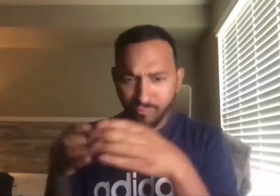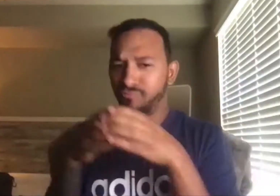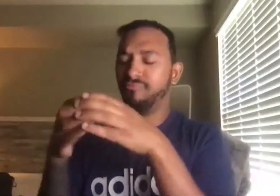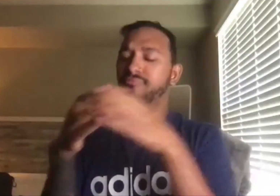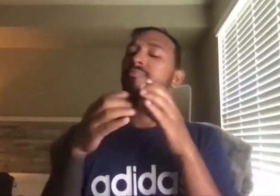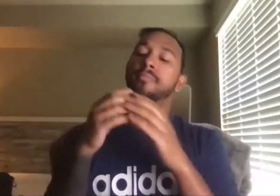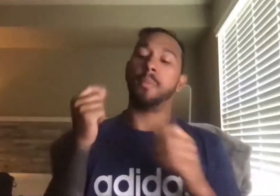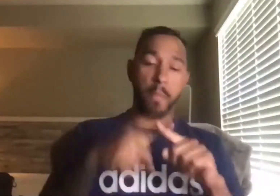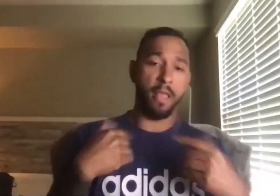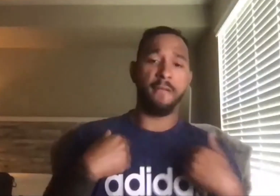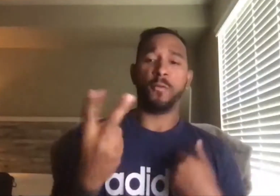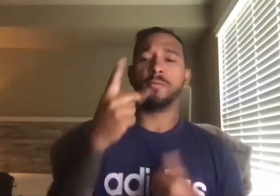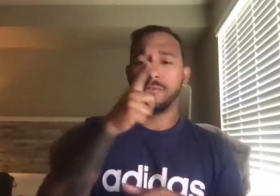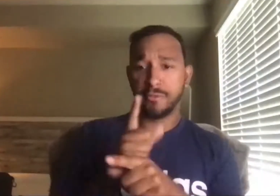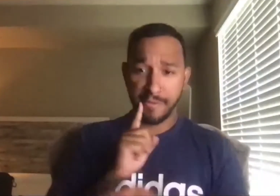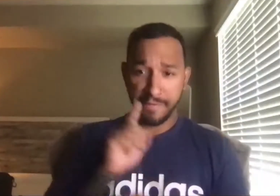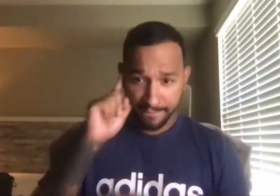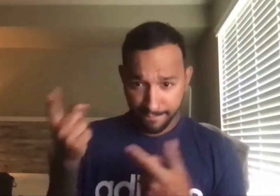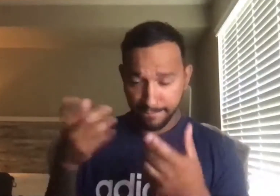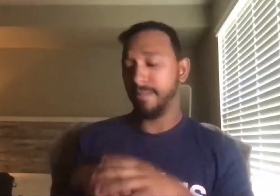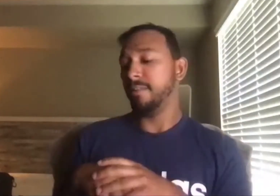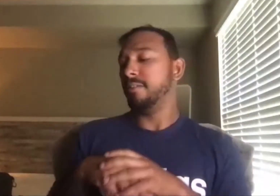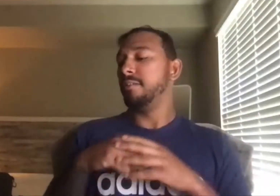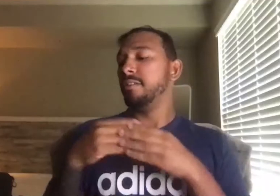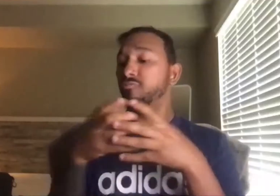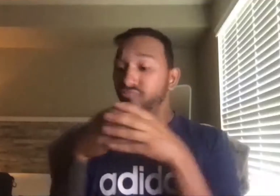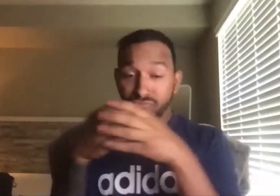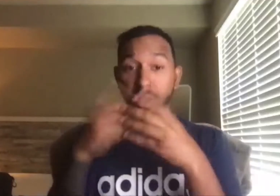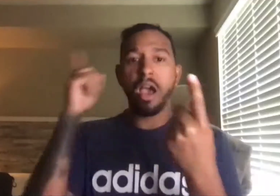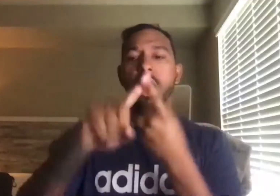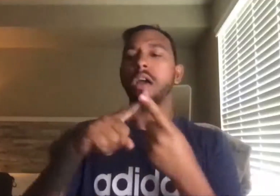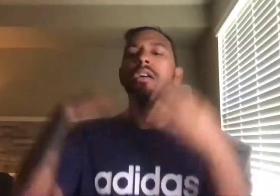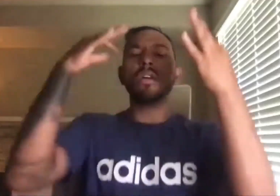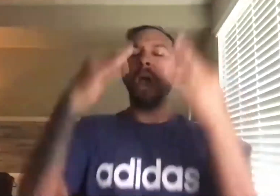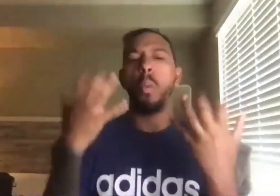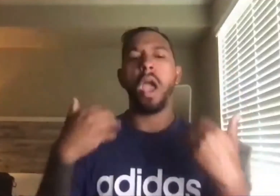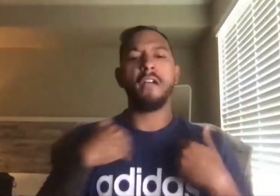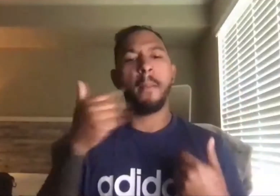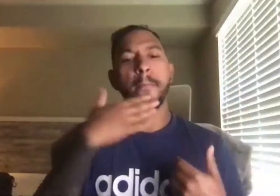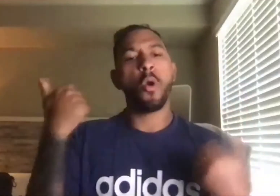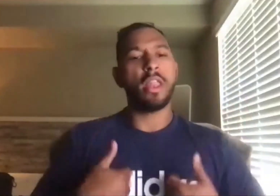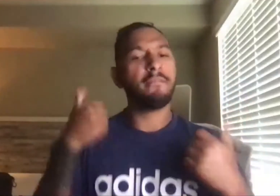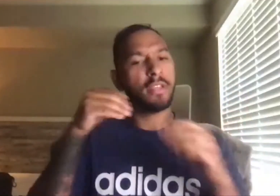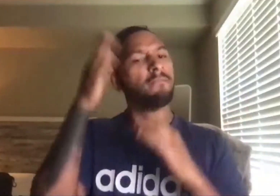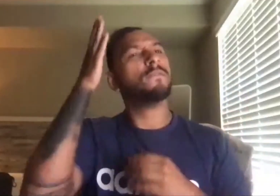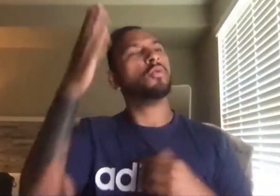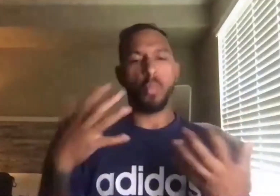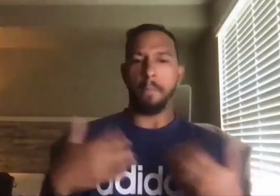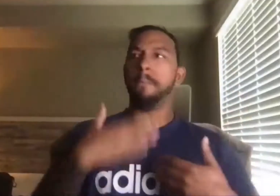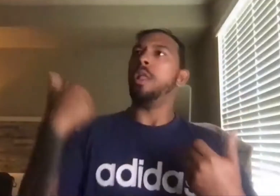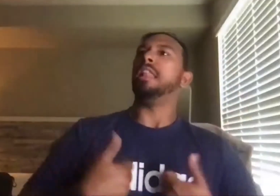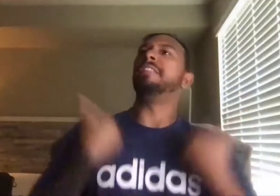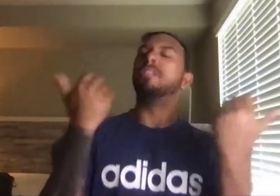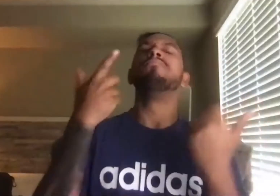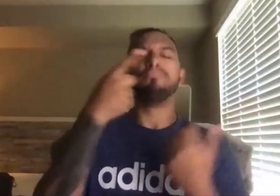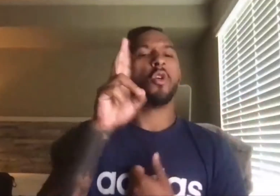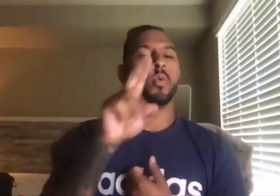very close-knit family, which includes two deaf siblings. But I reached a point where I felt I wanted more for myself and more for my